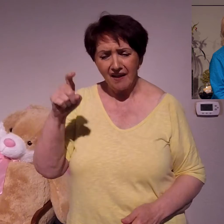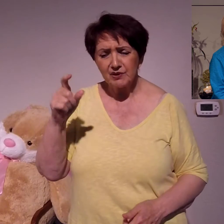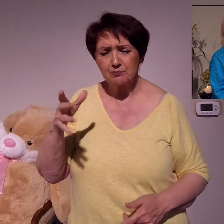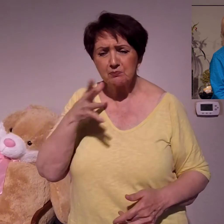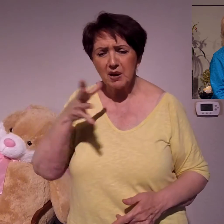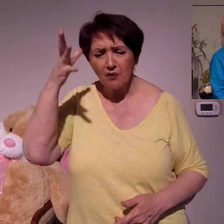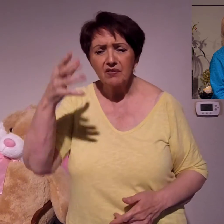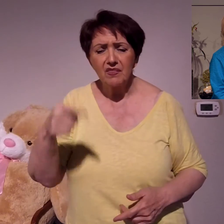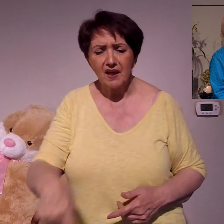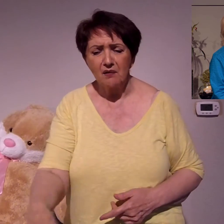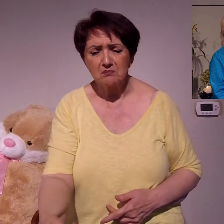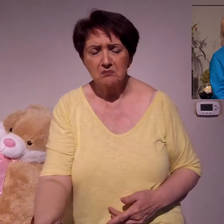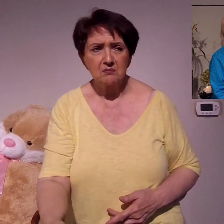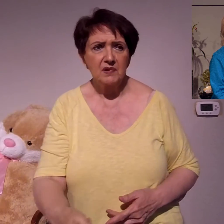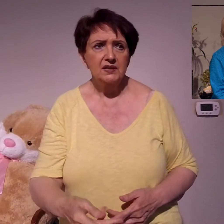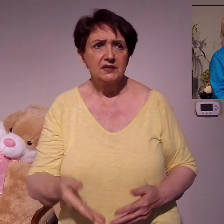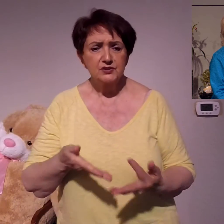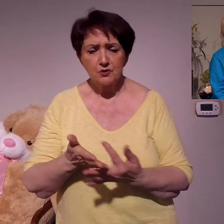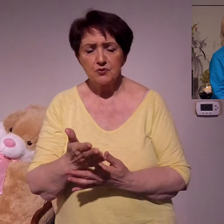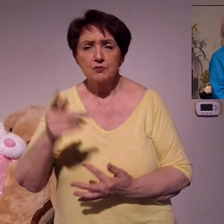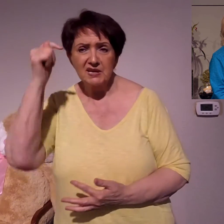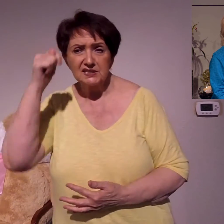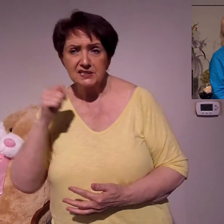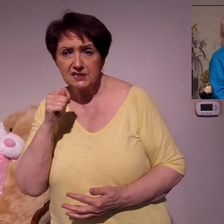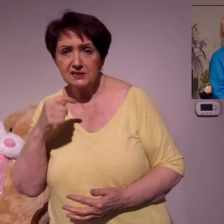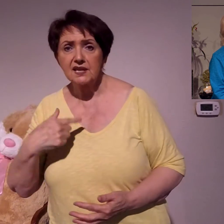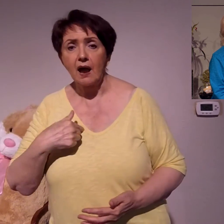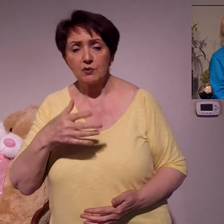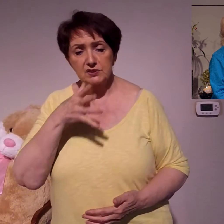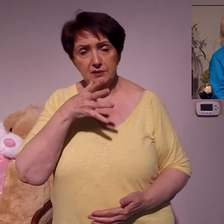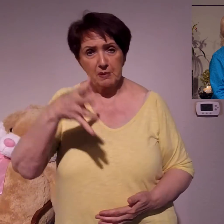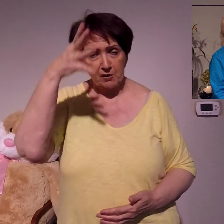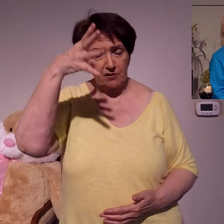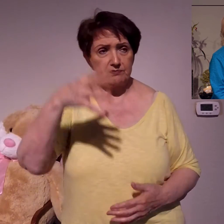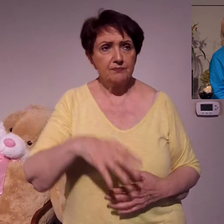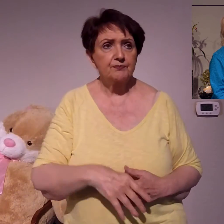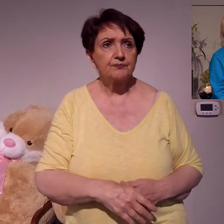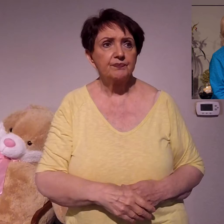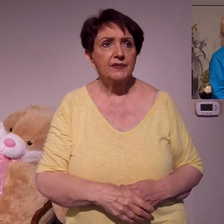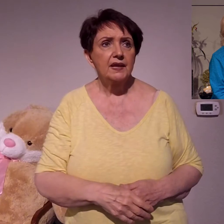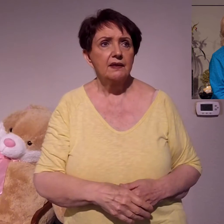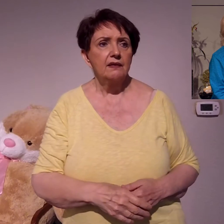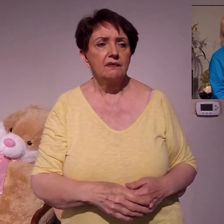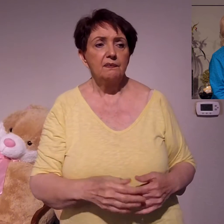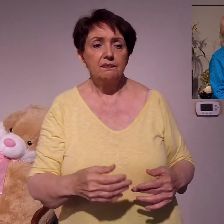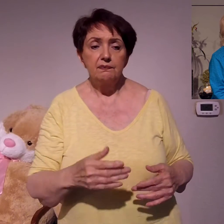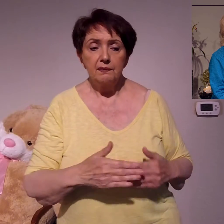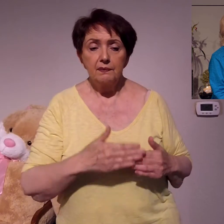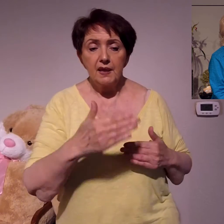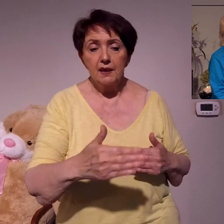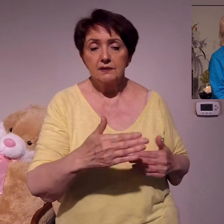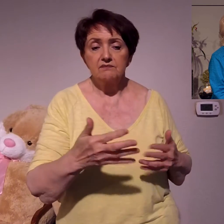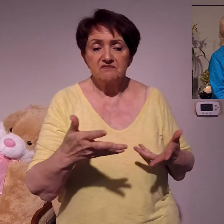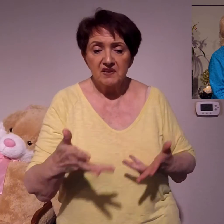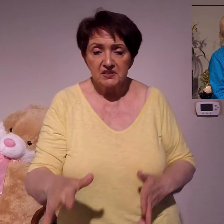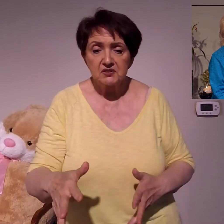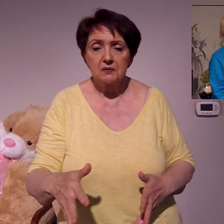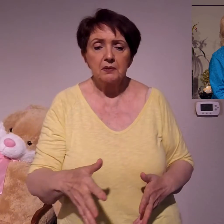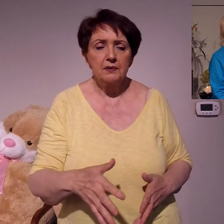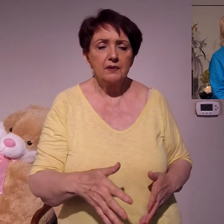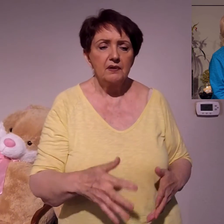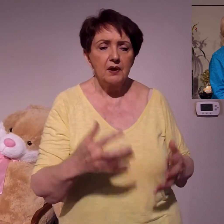all through my teens, I was parent in the house. And then I moved on to roommate relationships and friend relationships. They didn't like